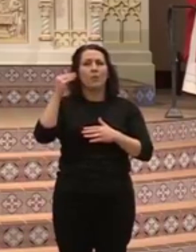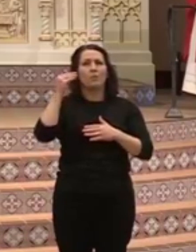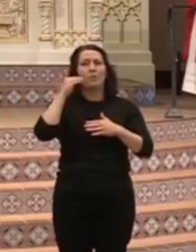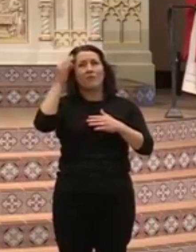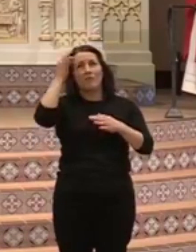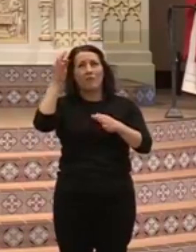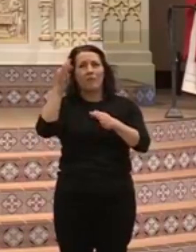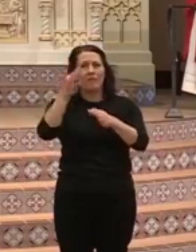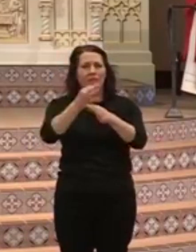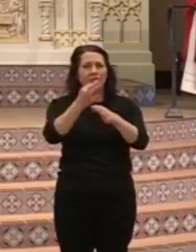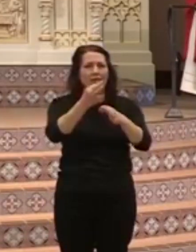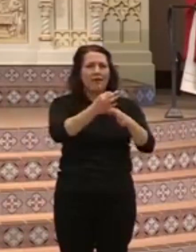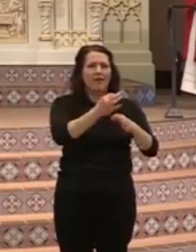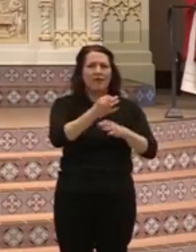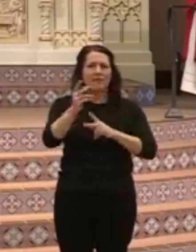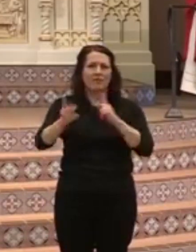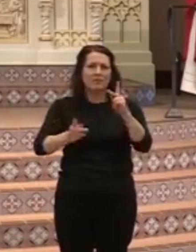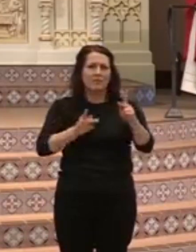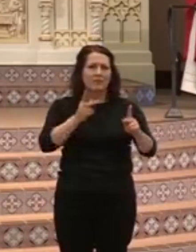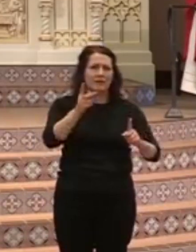faithful people.